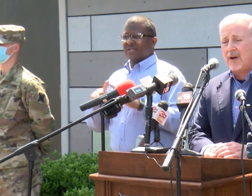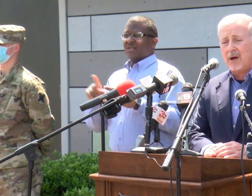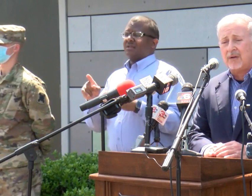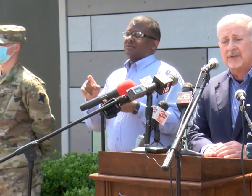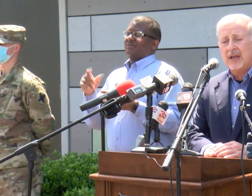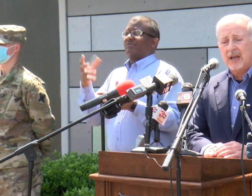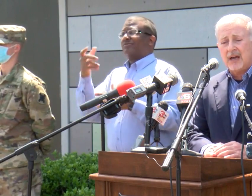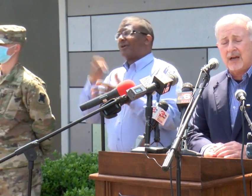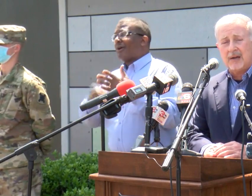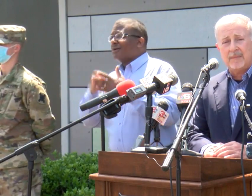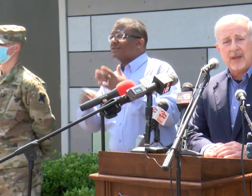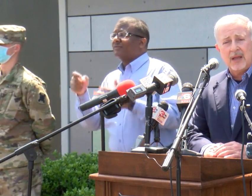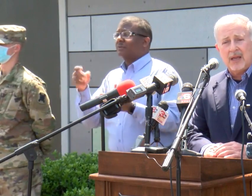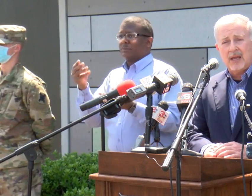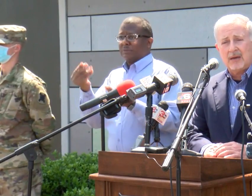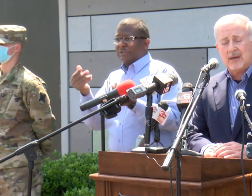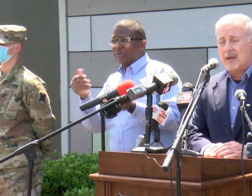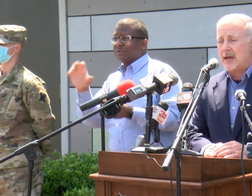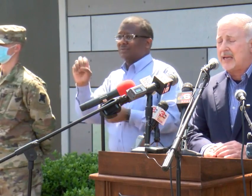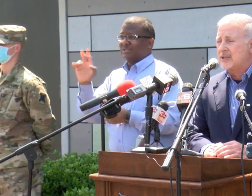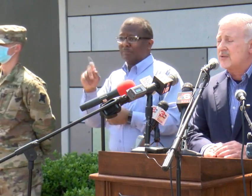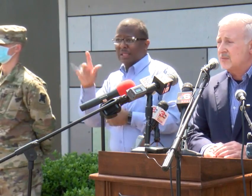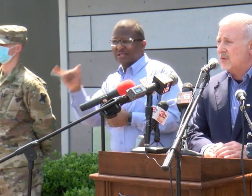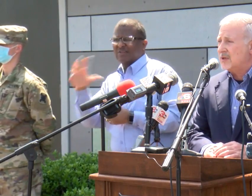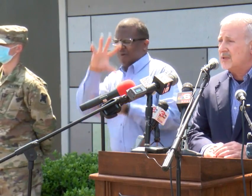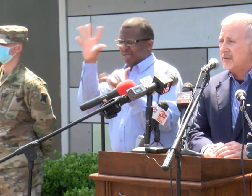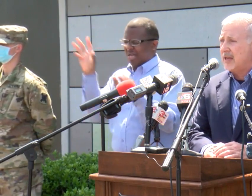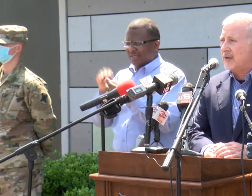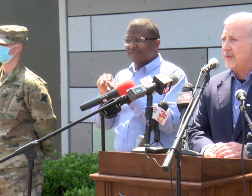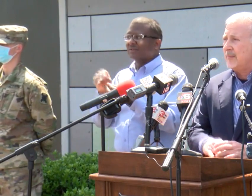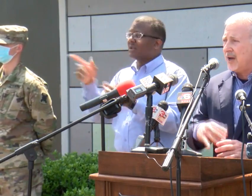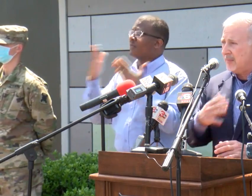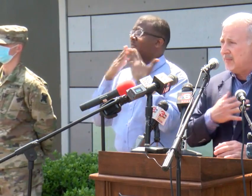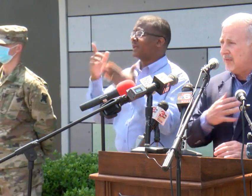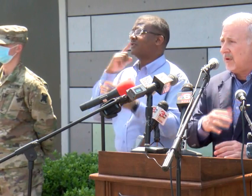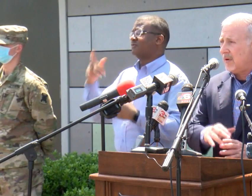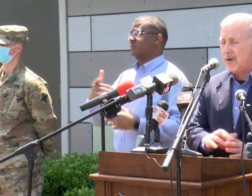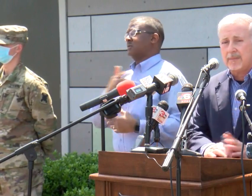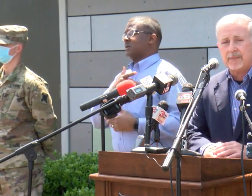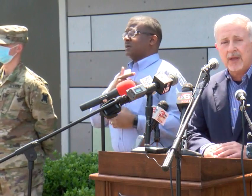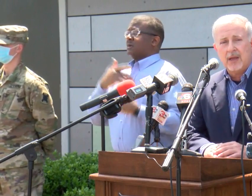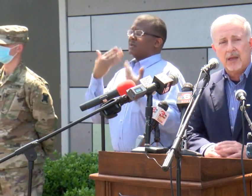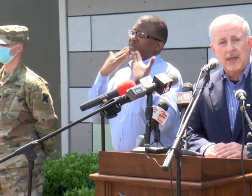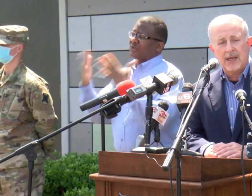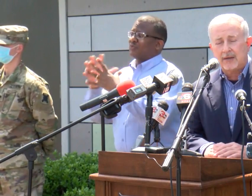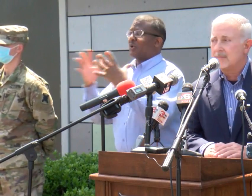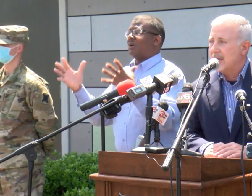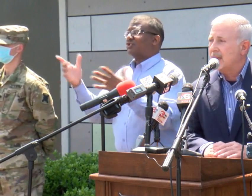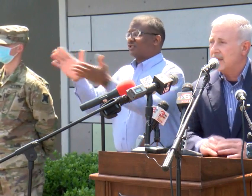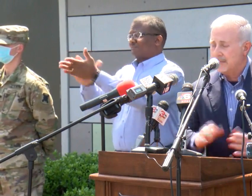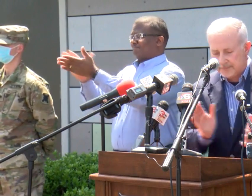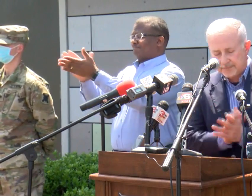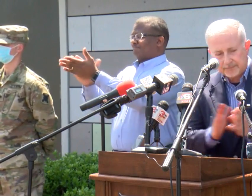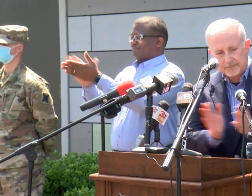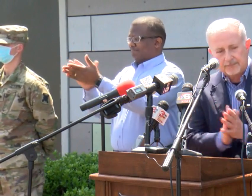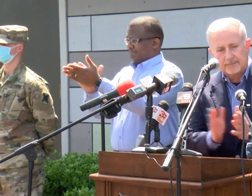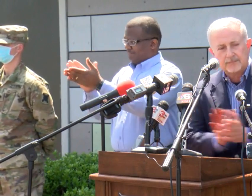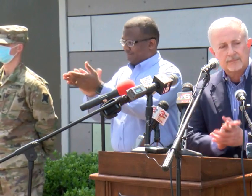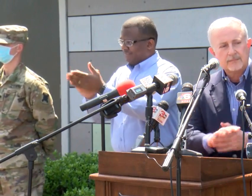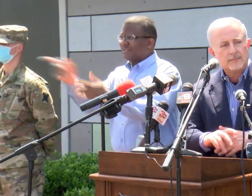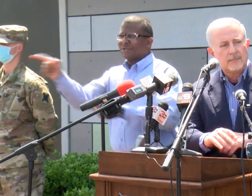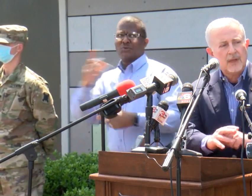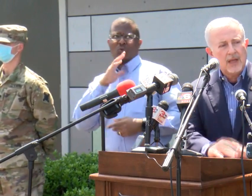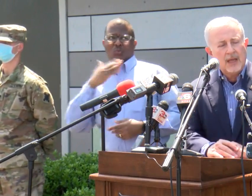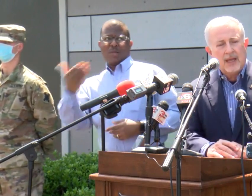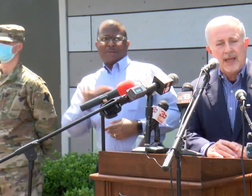that are involved. I can just want to thank you from the bottom of our heart. And again, thank you.